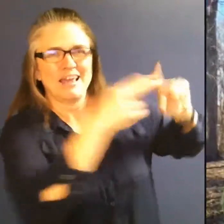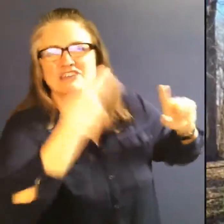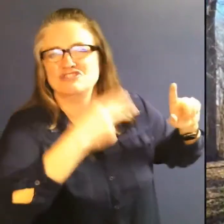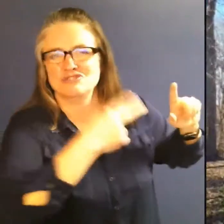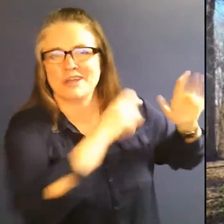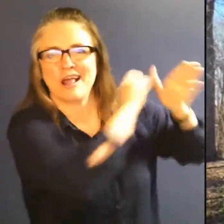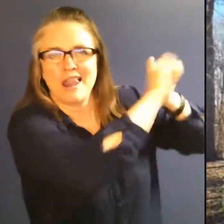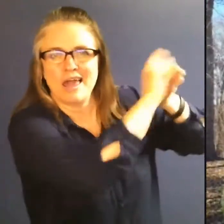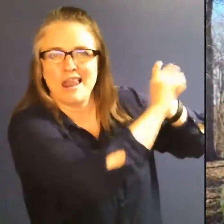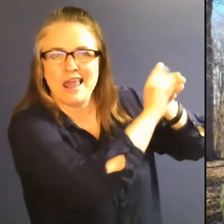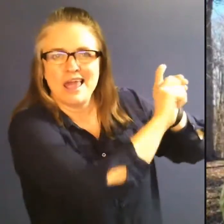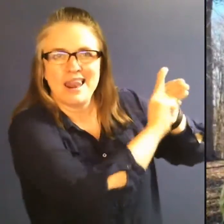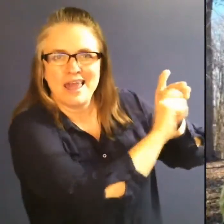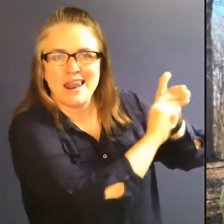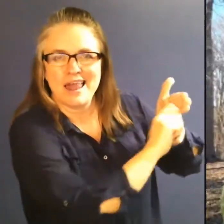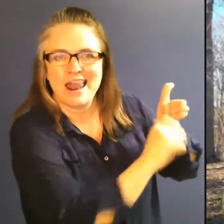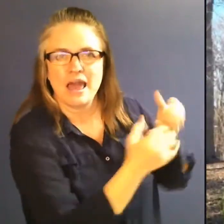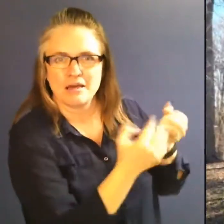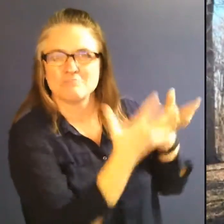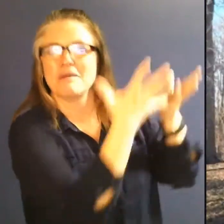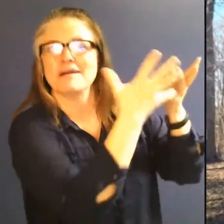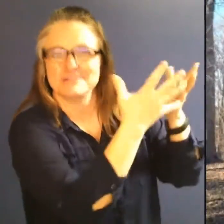written notes of how much they made.